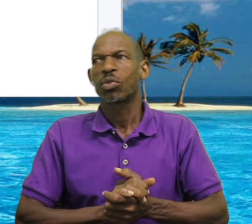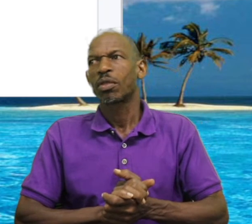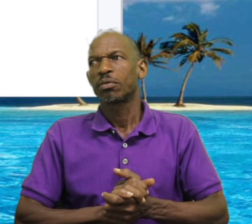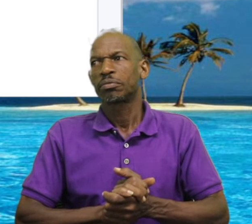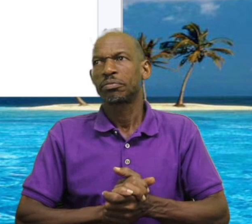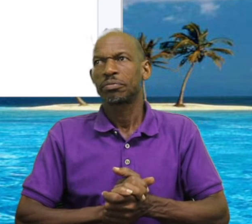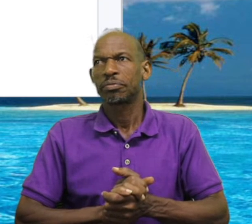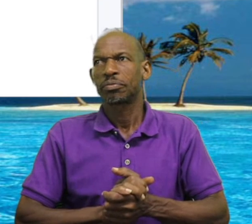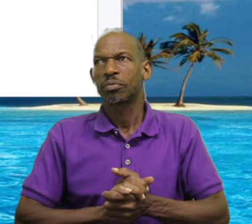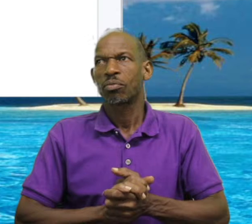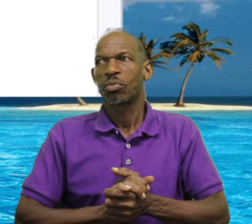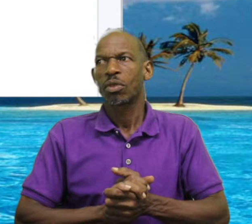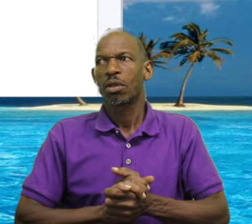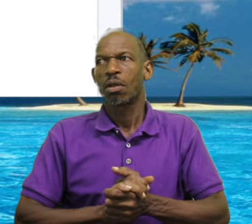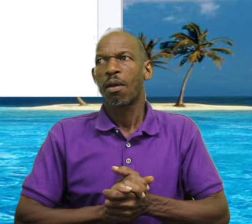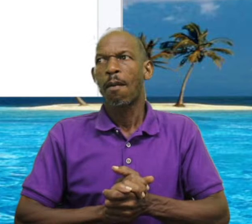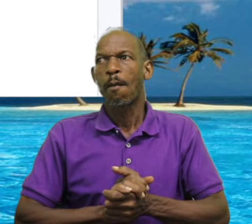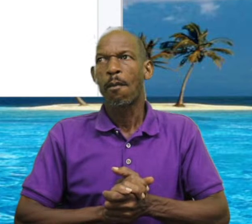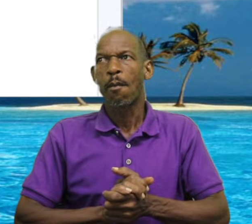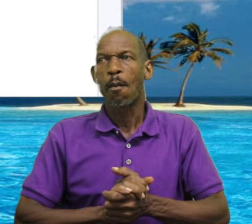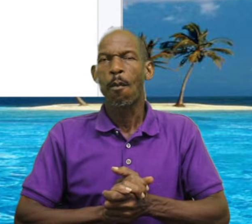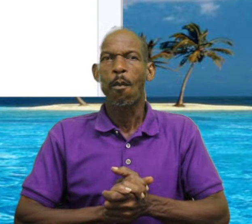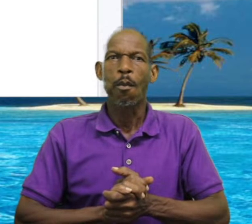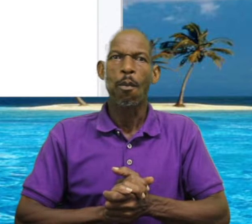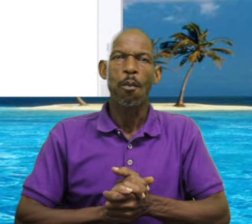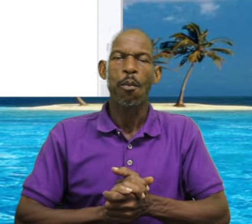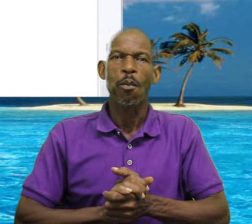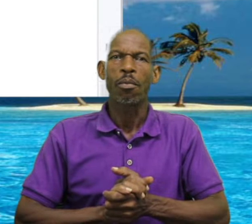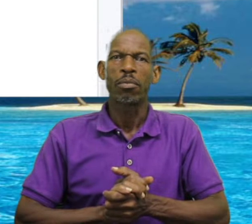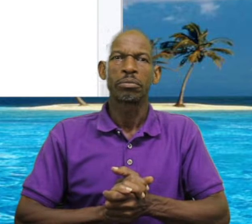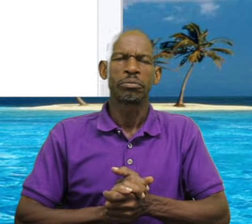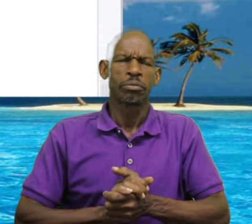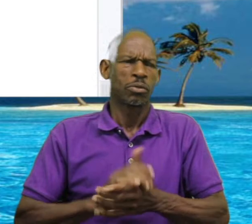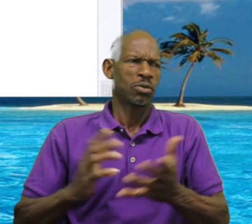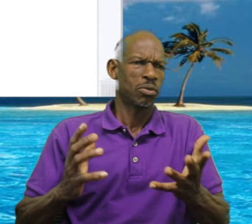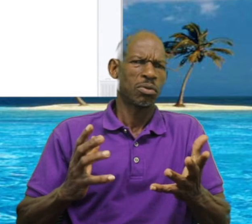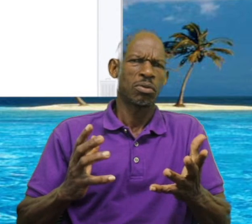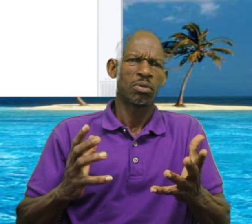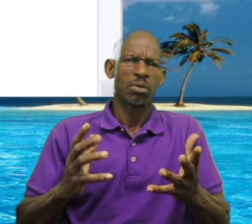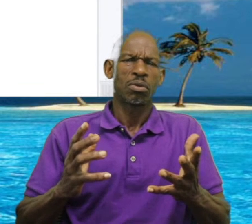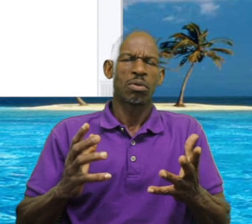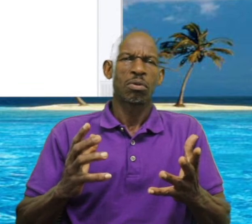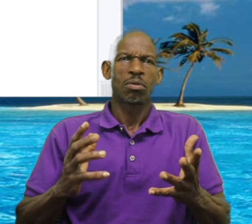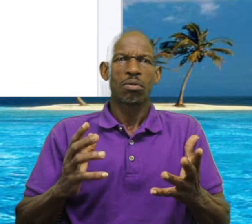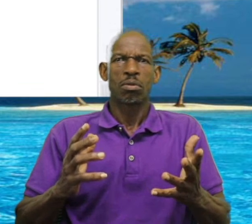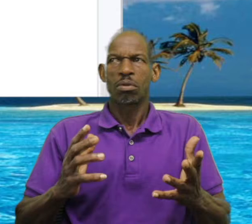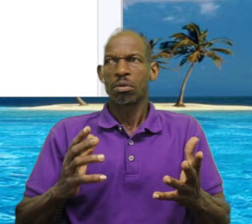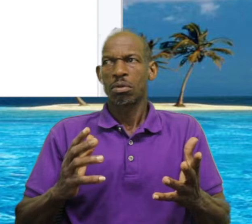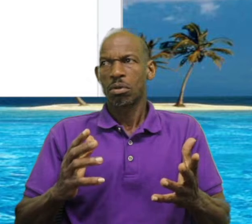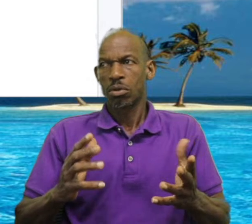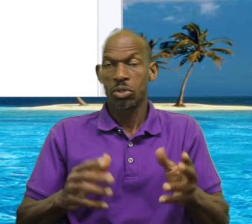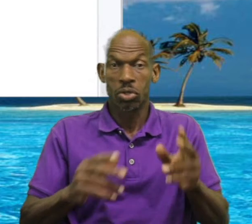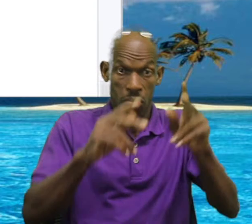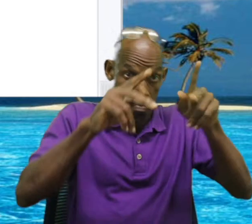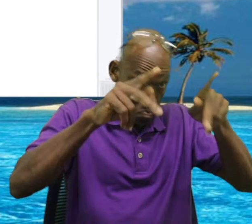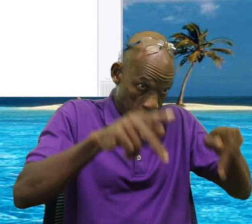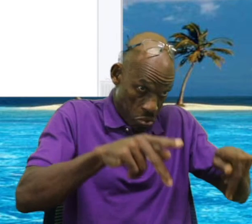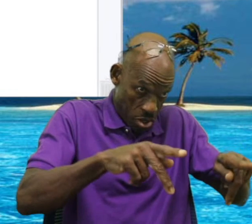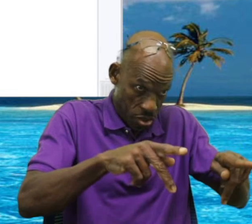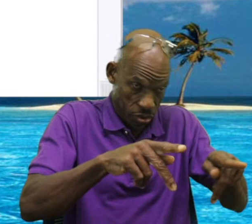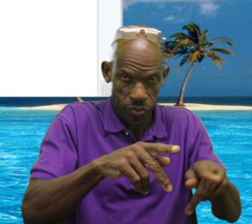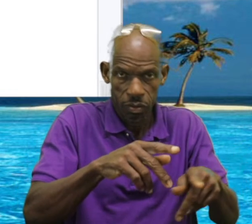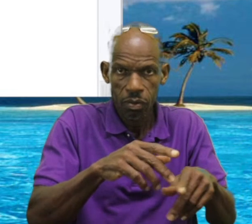So I can say, because we need to know who doing the action. So my person who doing this action is